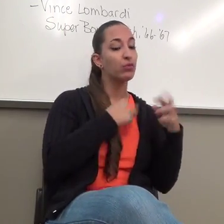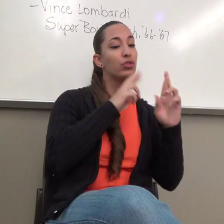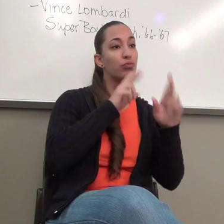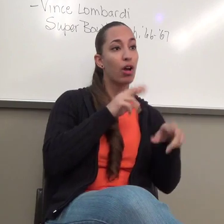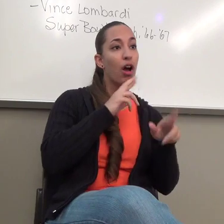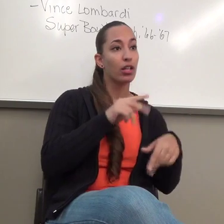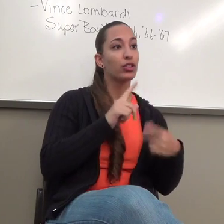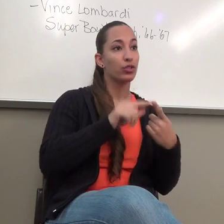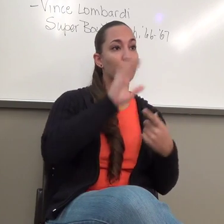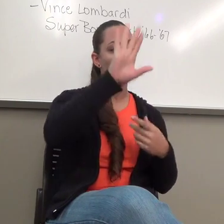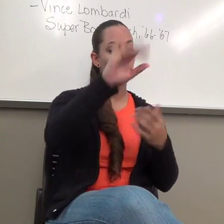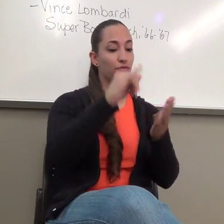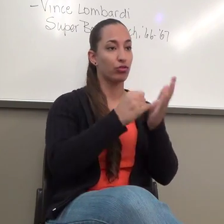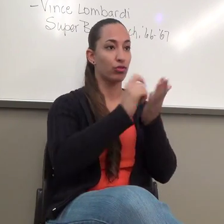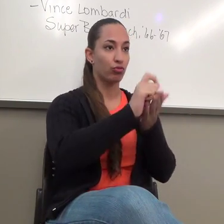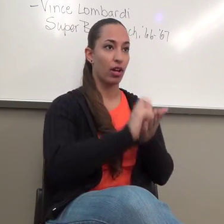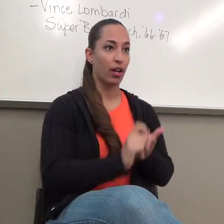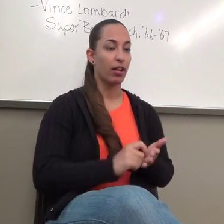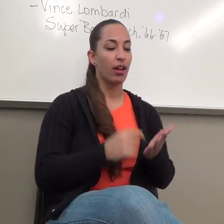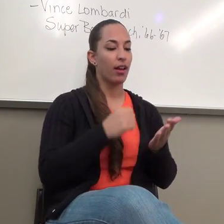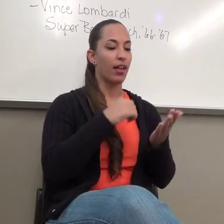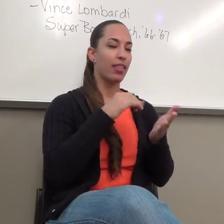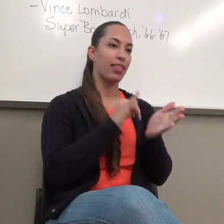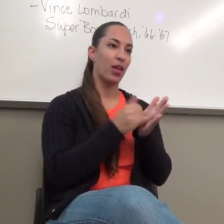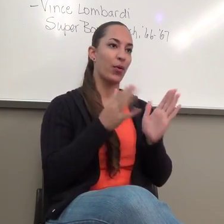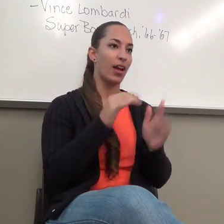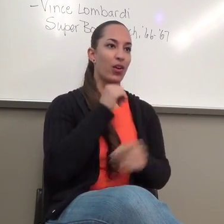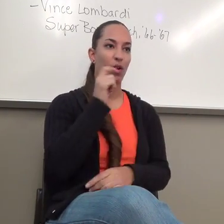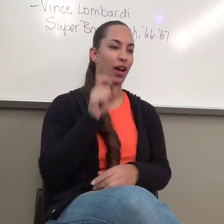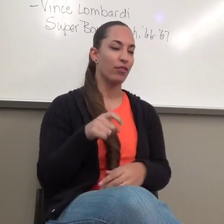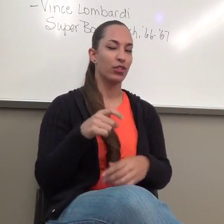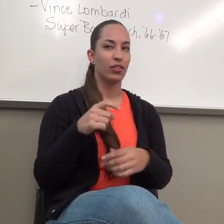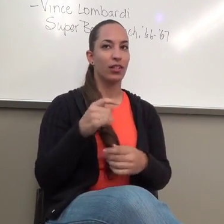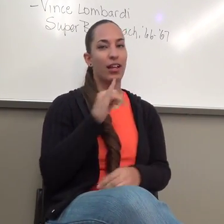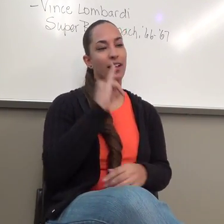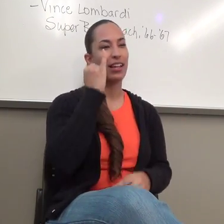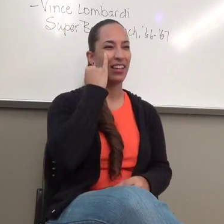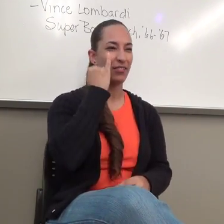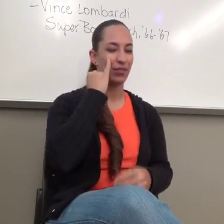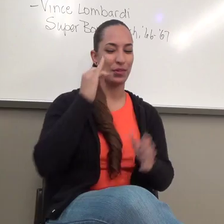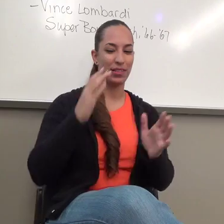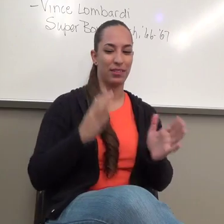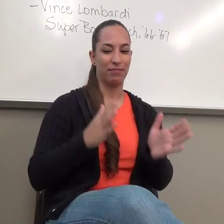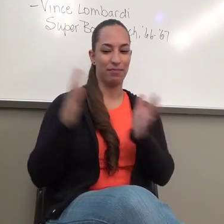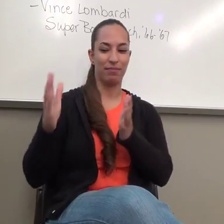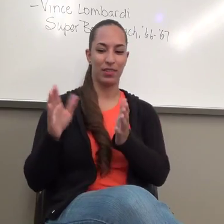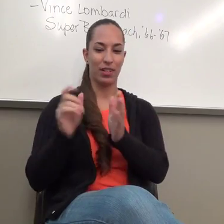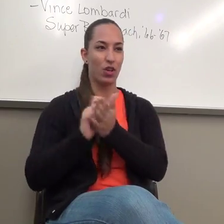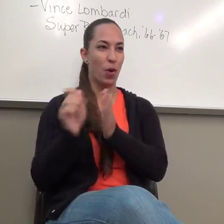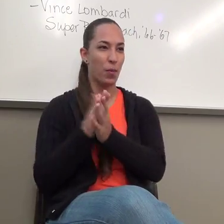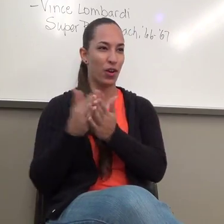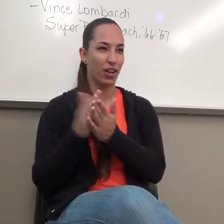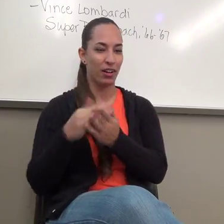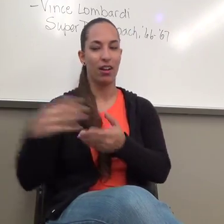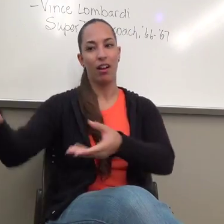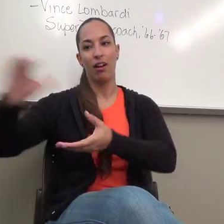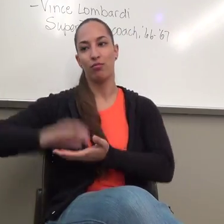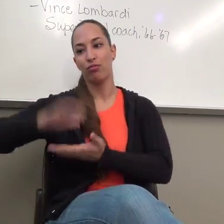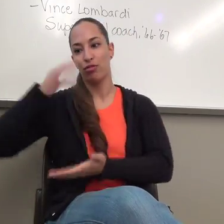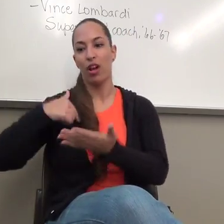here and try to read everything while you guys are doing your peer review, because I can look at them as you go. Some